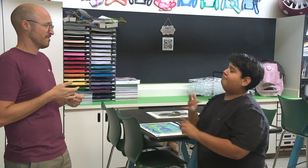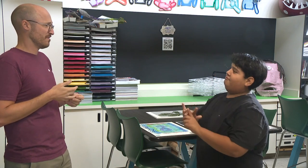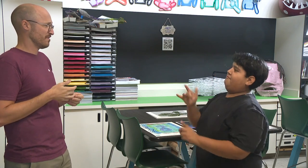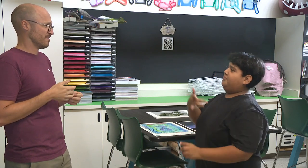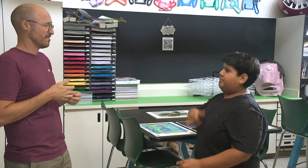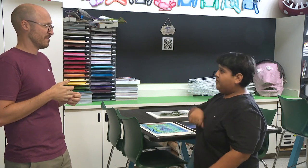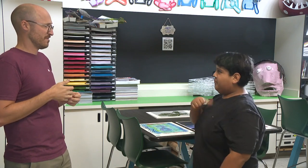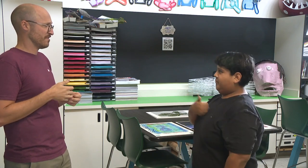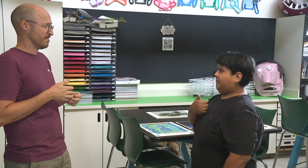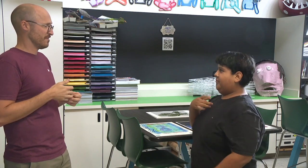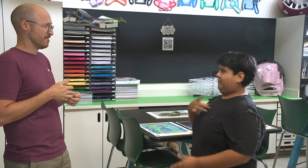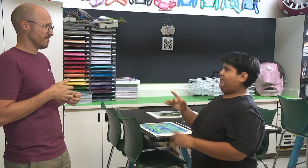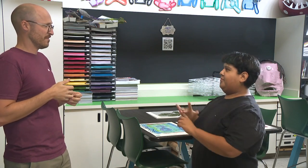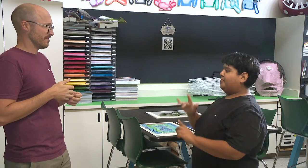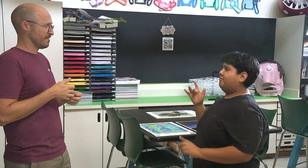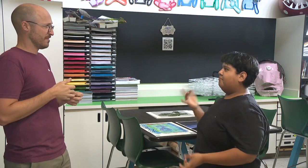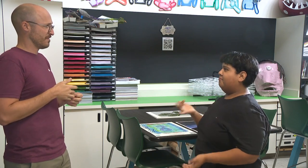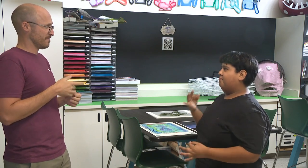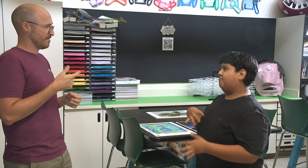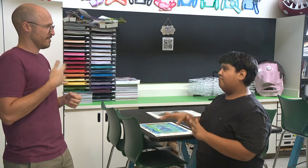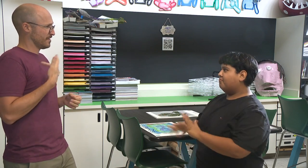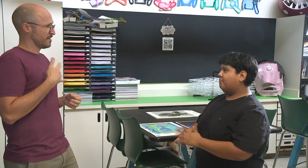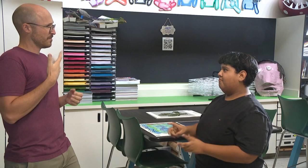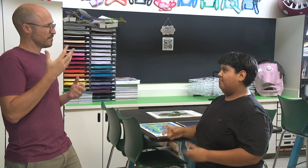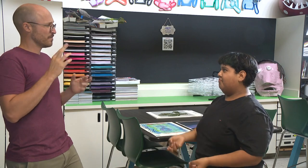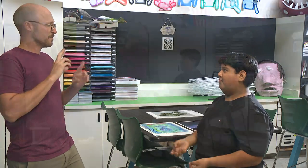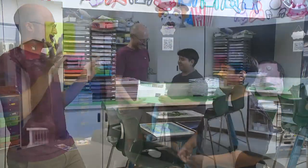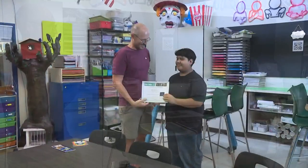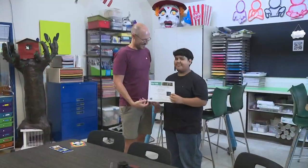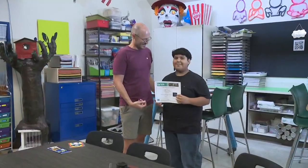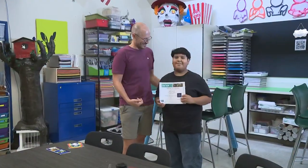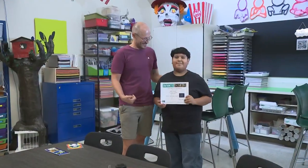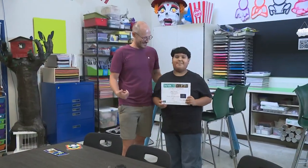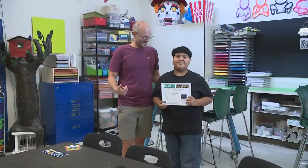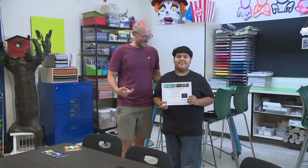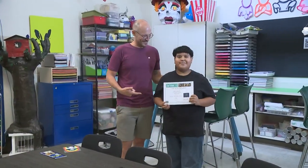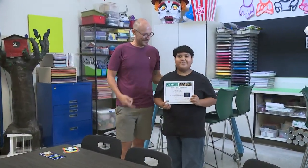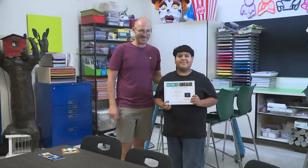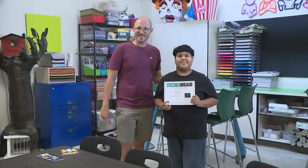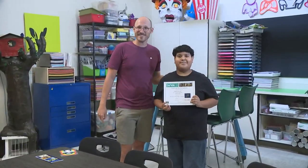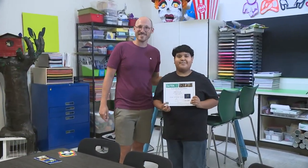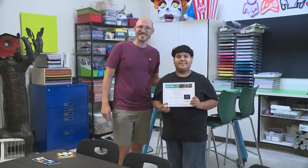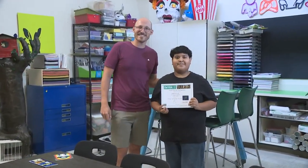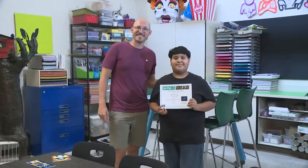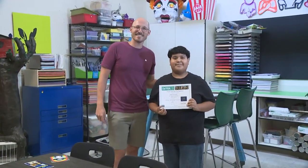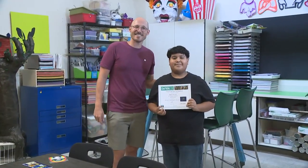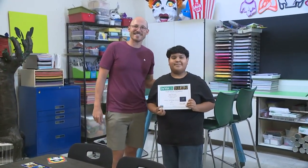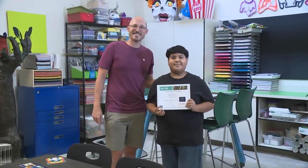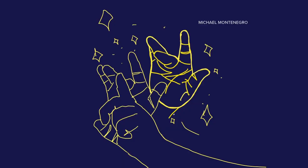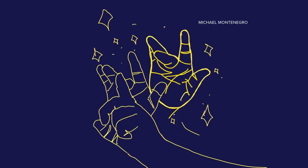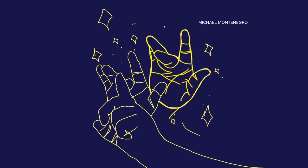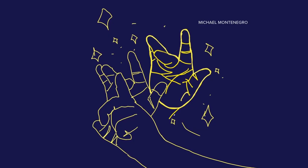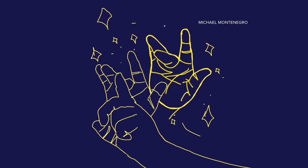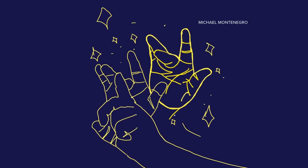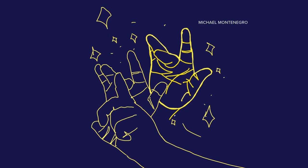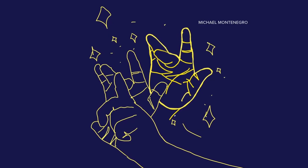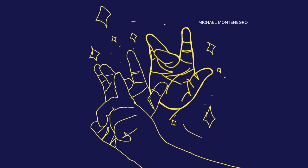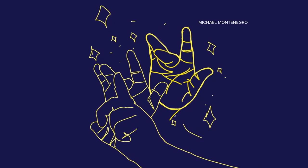Montenegro are catching up after an eventful summer and Mr. Carlson is handing Michael his award for this piece of